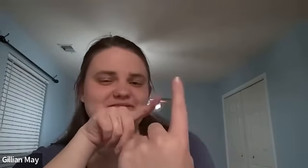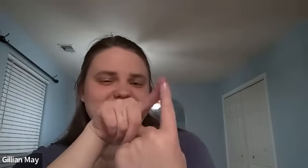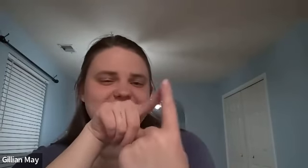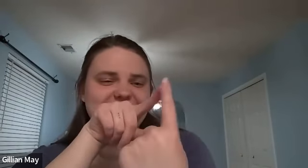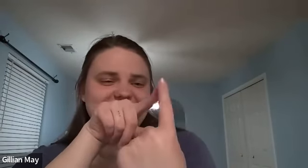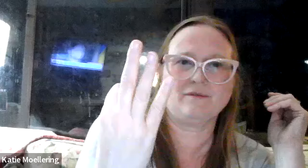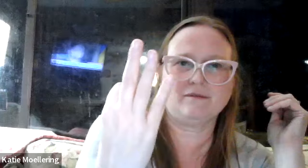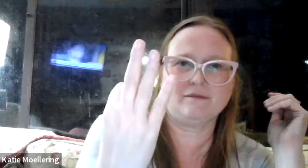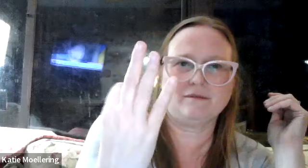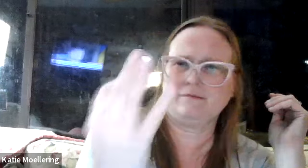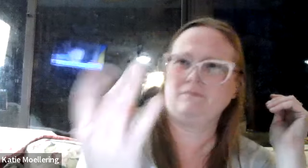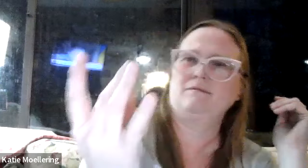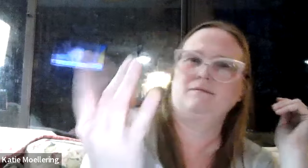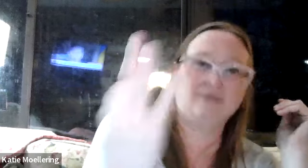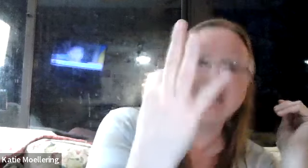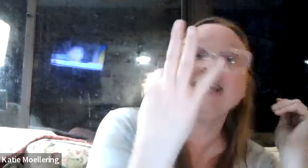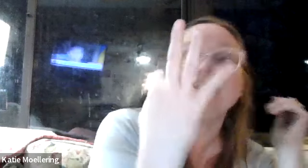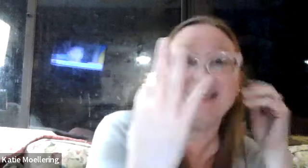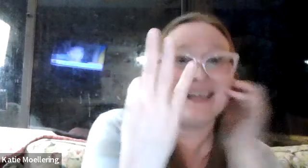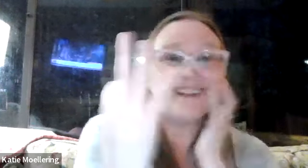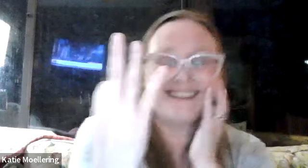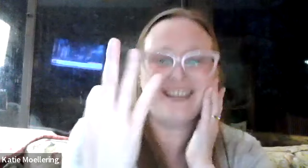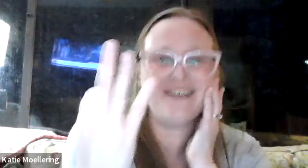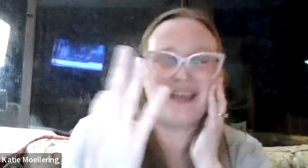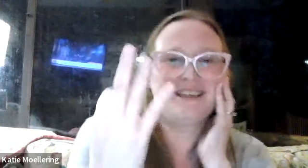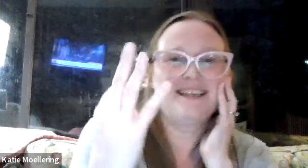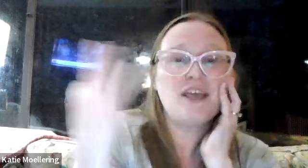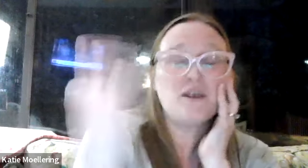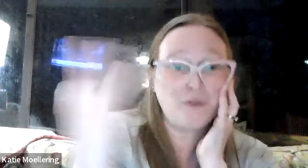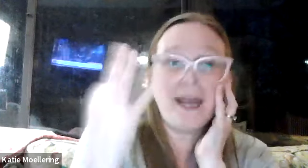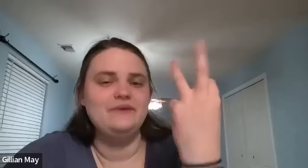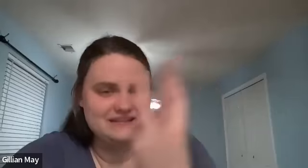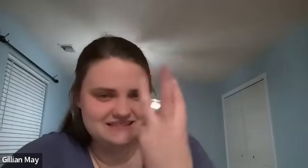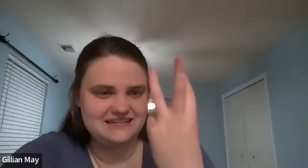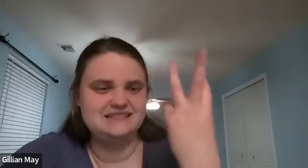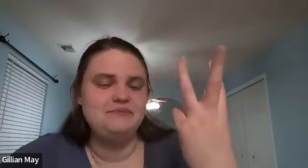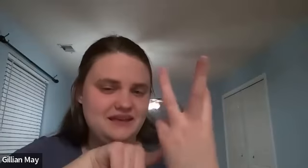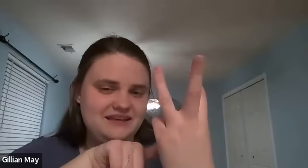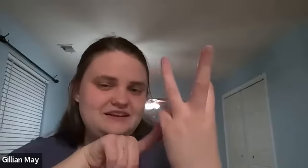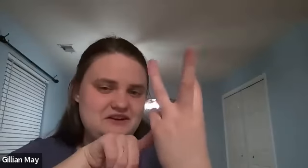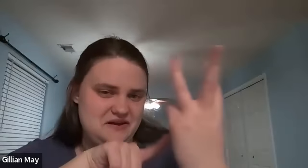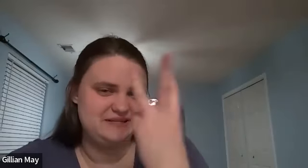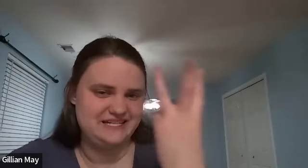What? There you go. Friday. Yeah. Okay. And Friday. then Wednesday is the pinky and your thumb touching.